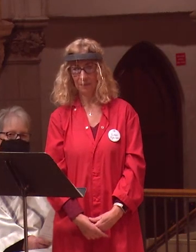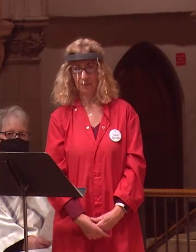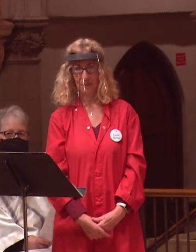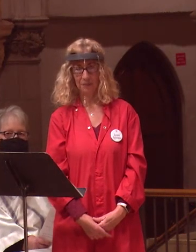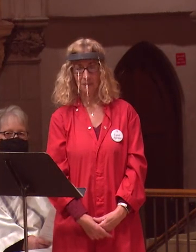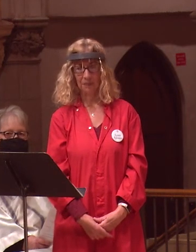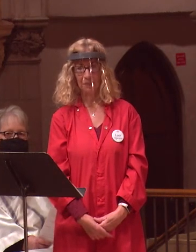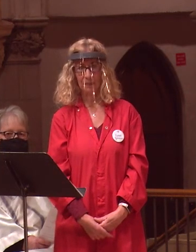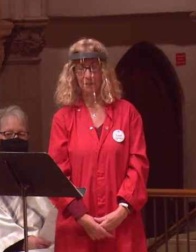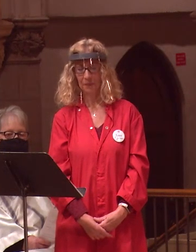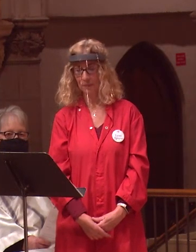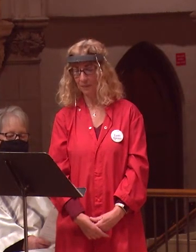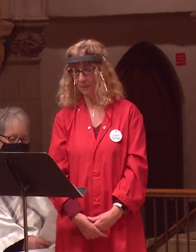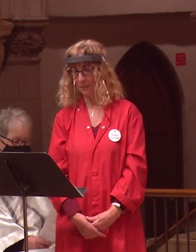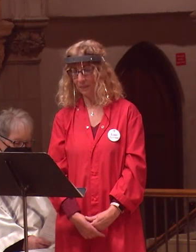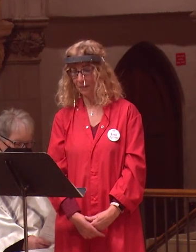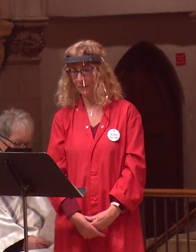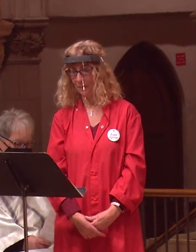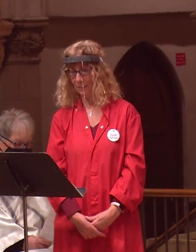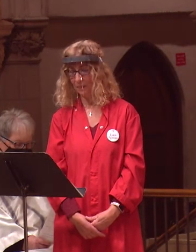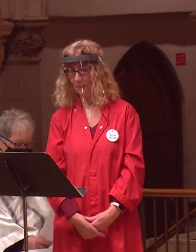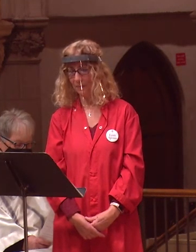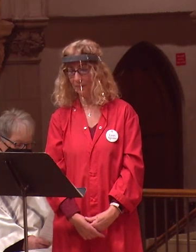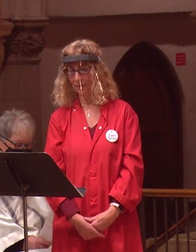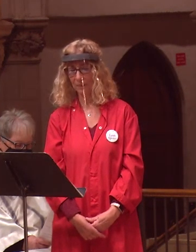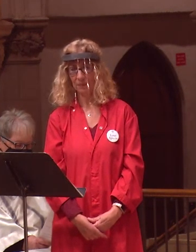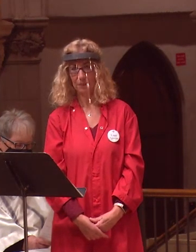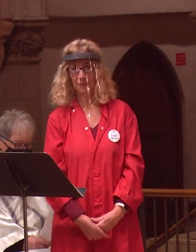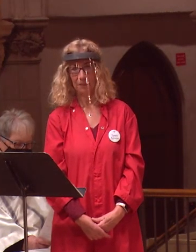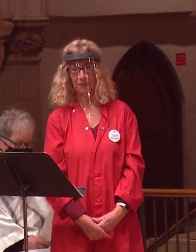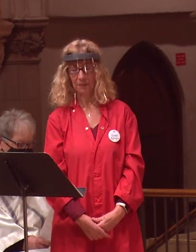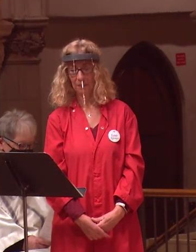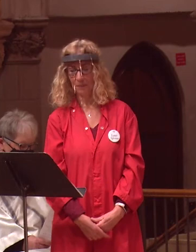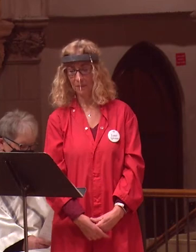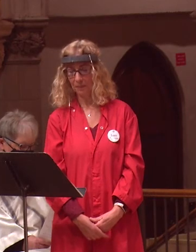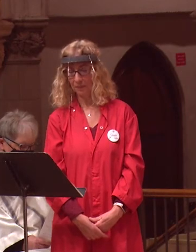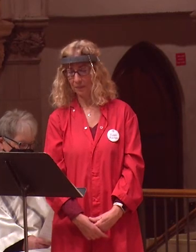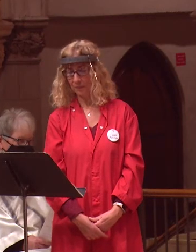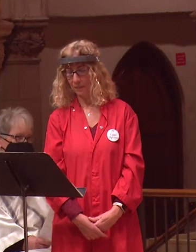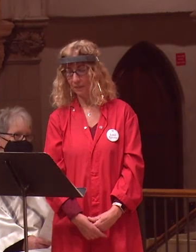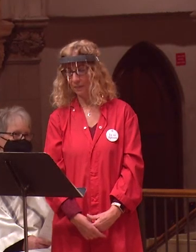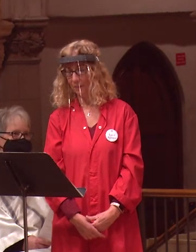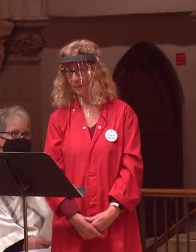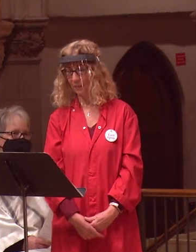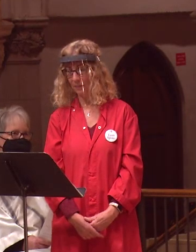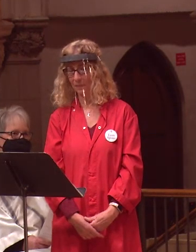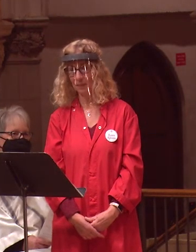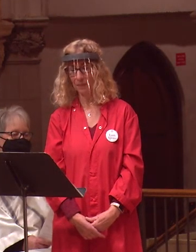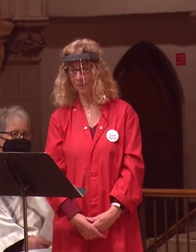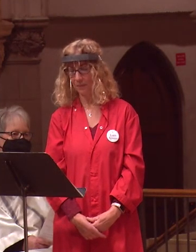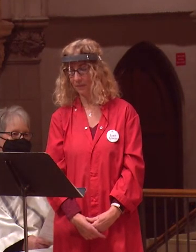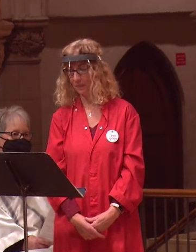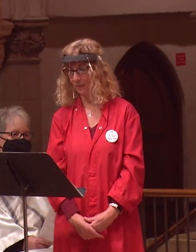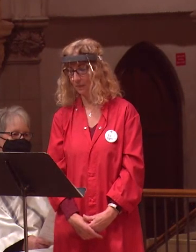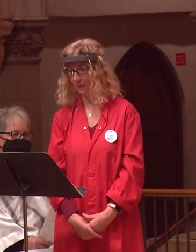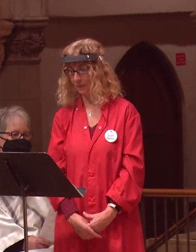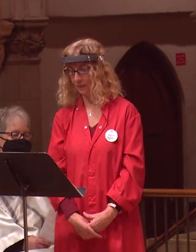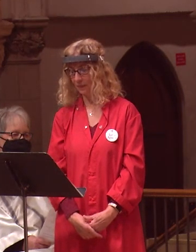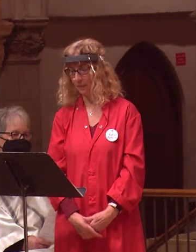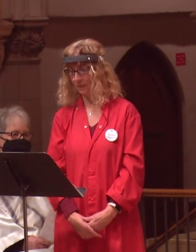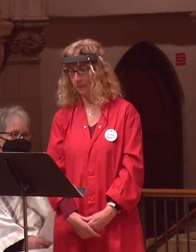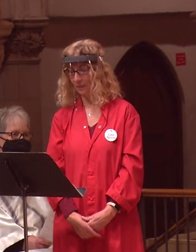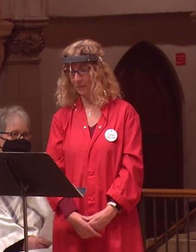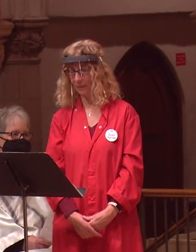y agradable a Dios. Este es el verdadero culto que deben ofrecer.